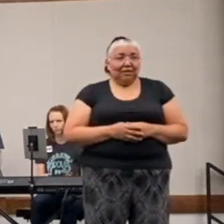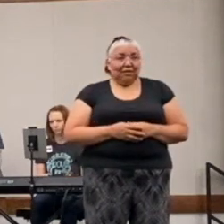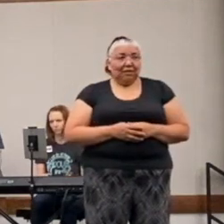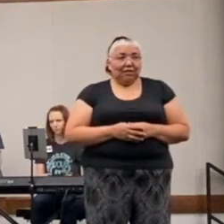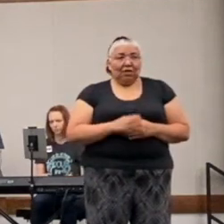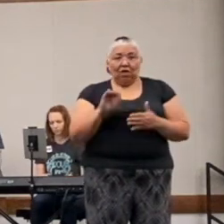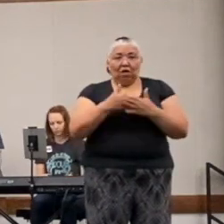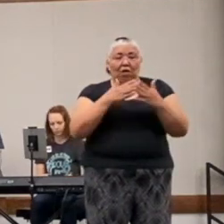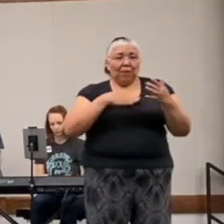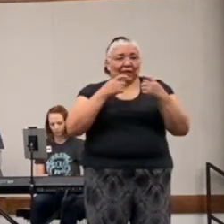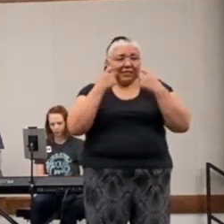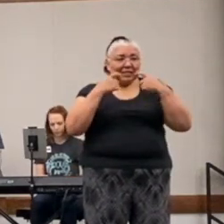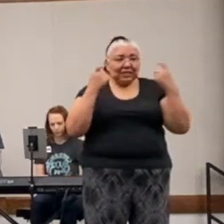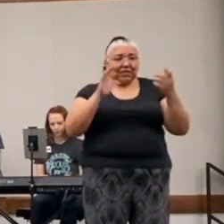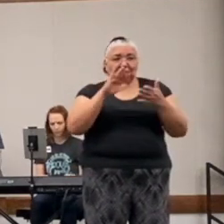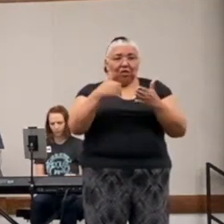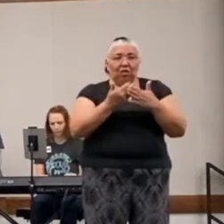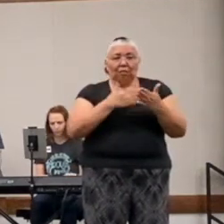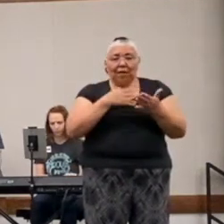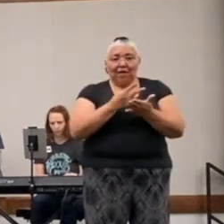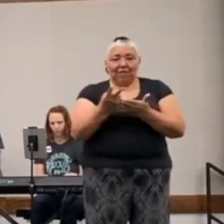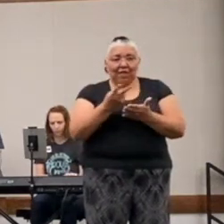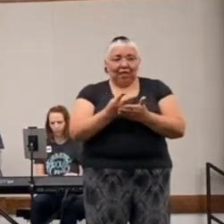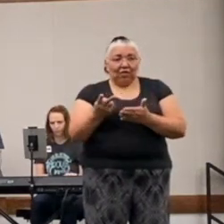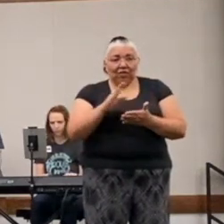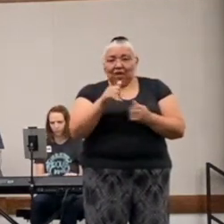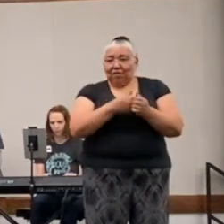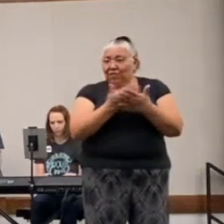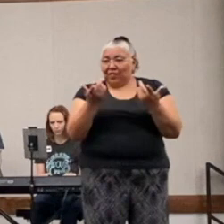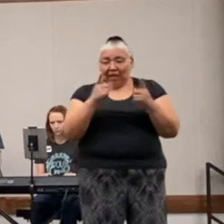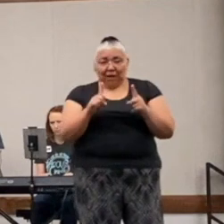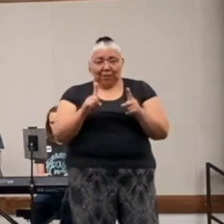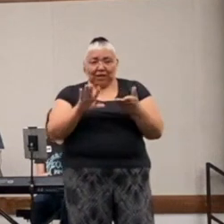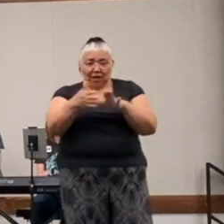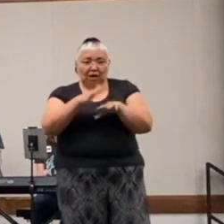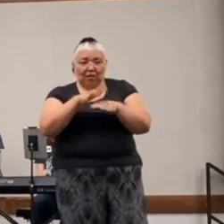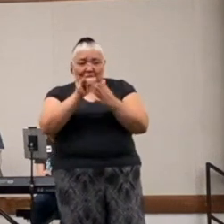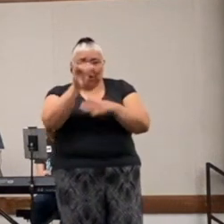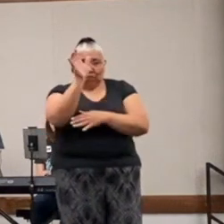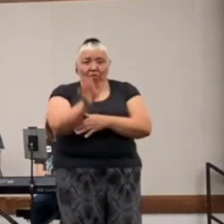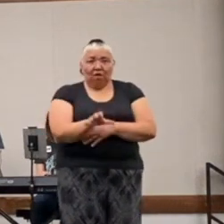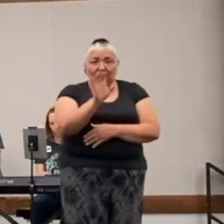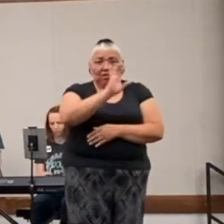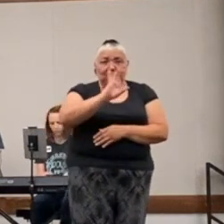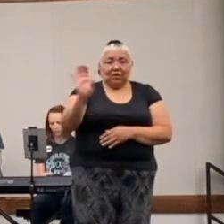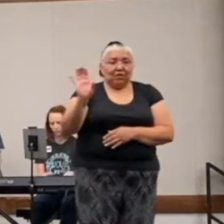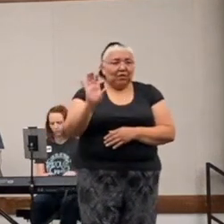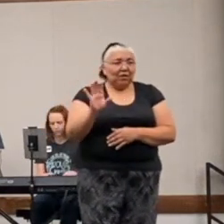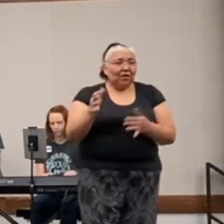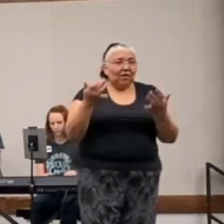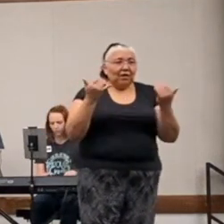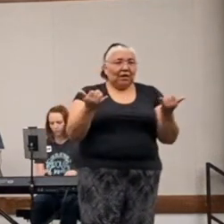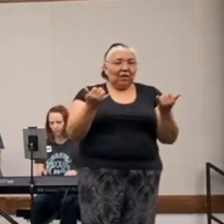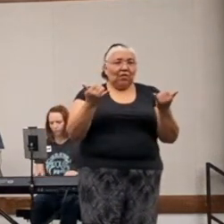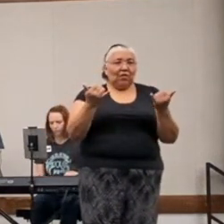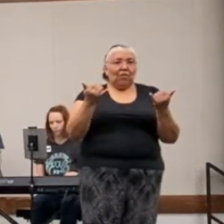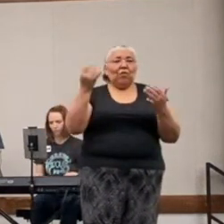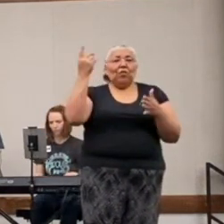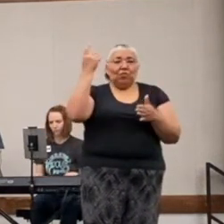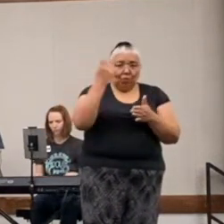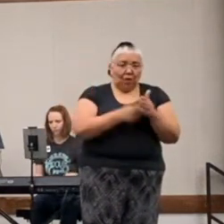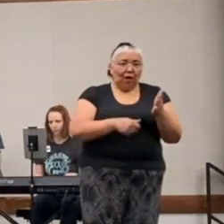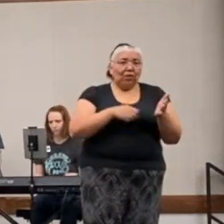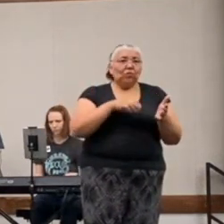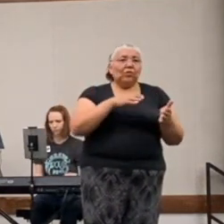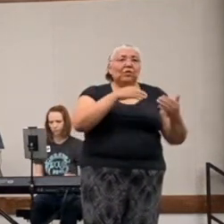And all my sins and all my failures and everything that had happened to me died on that cross. The price was paid on that